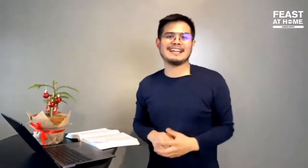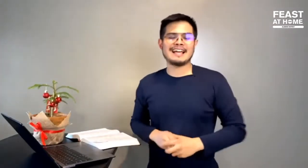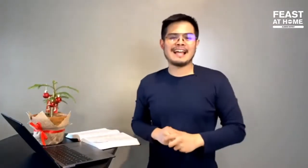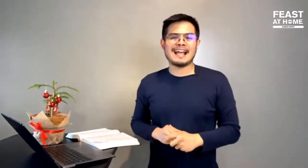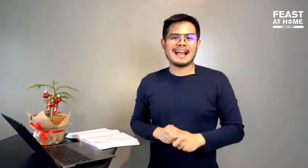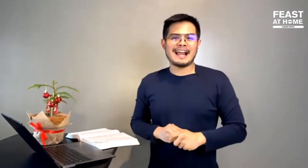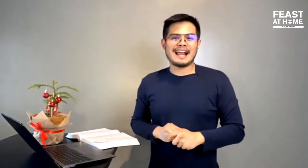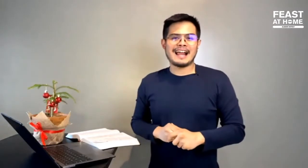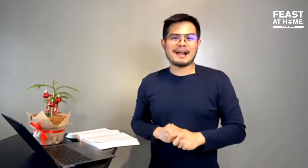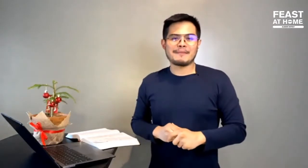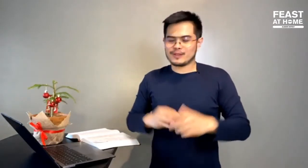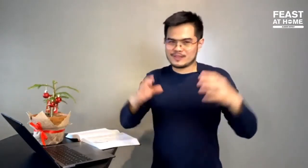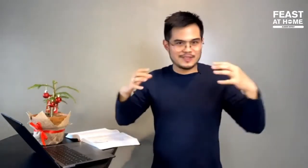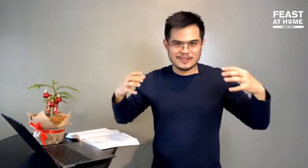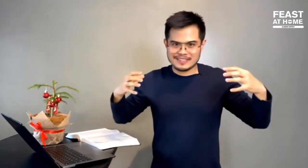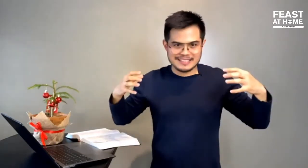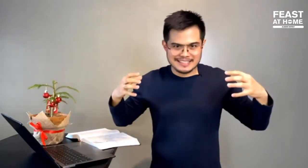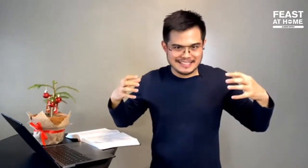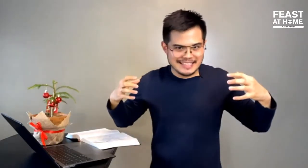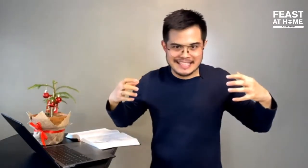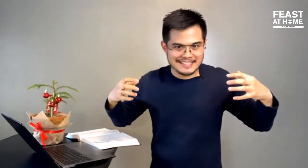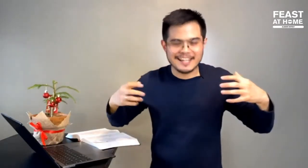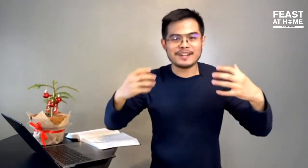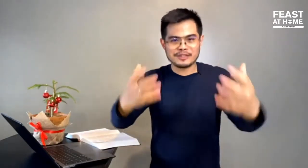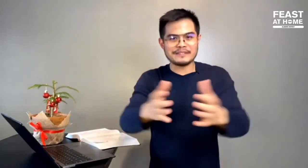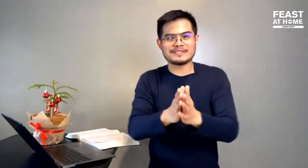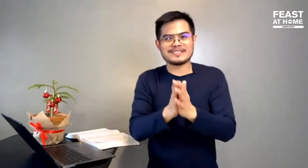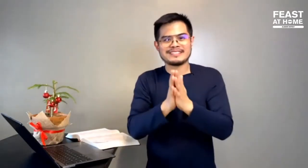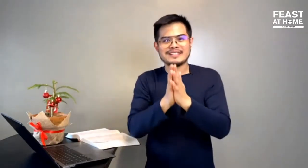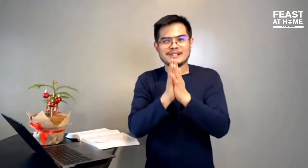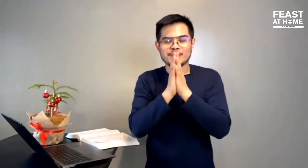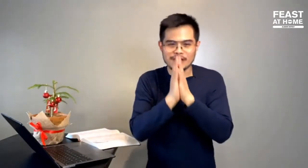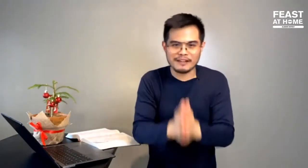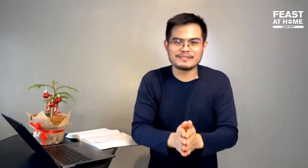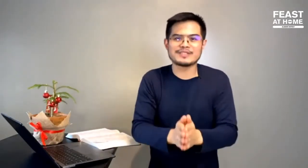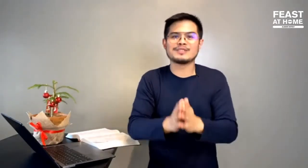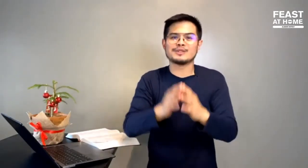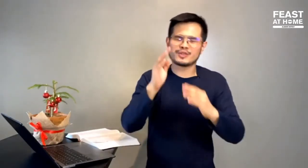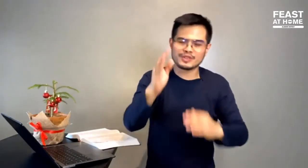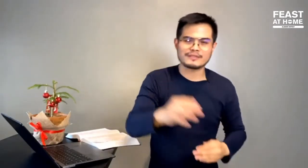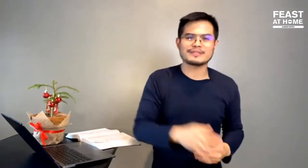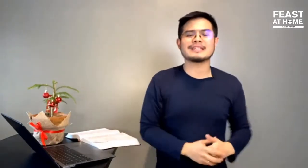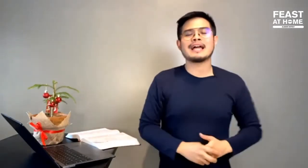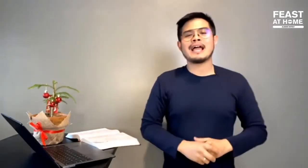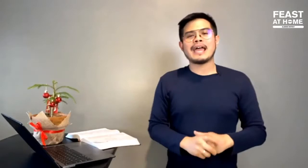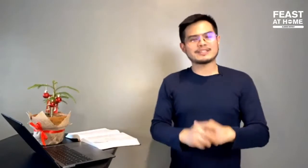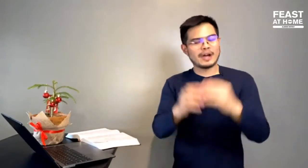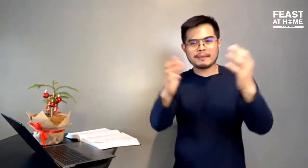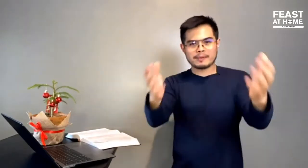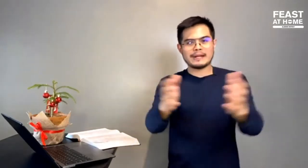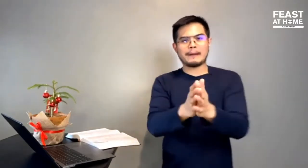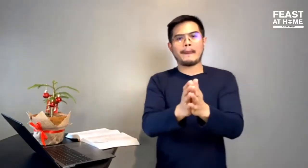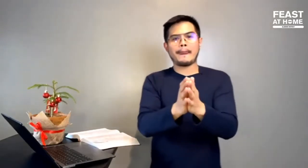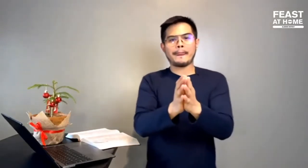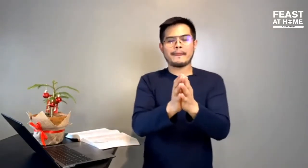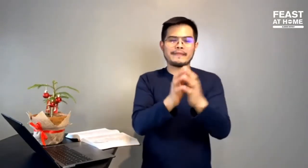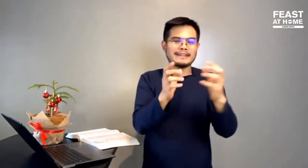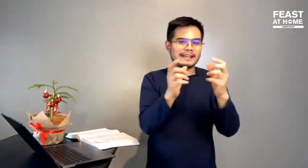that because he is a God who gives, who loves, who serves. And so I